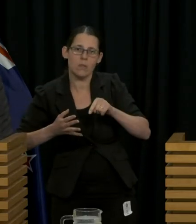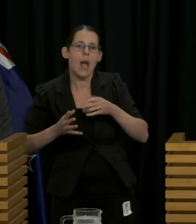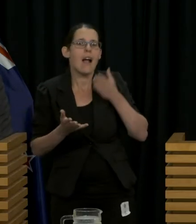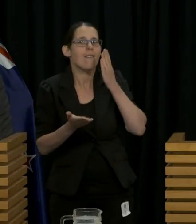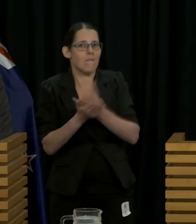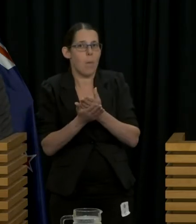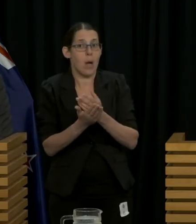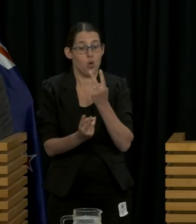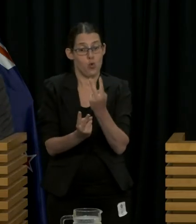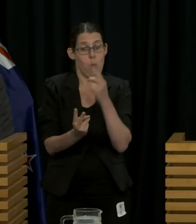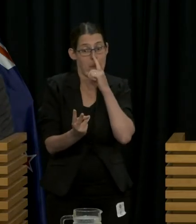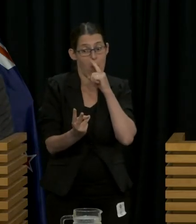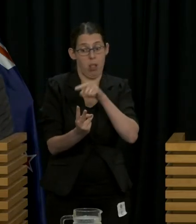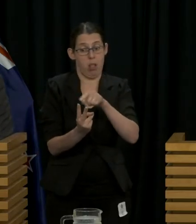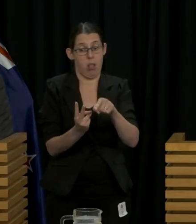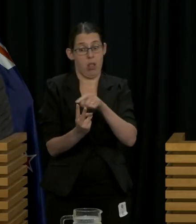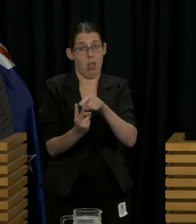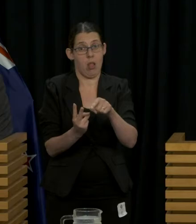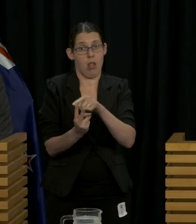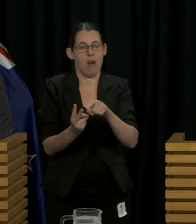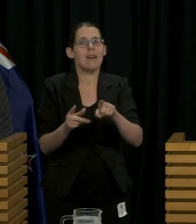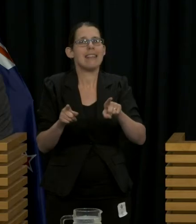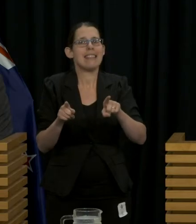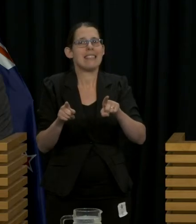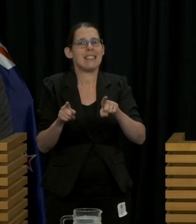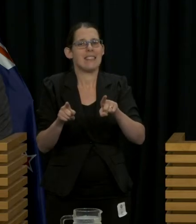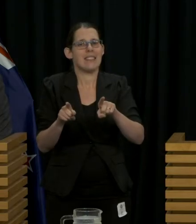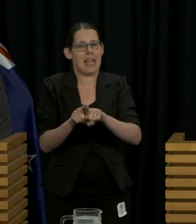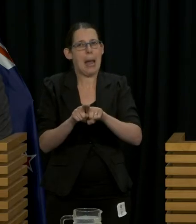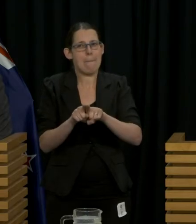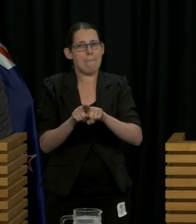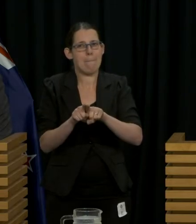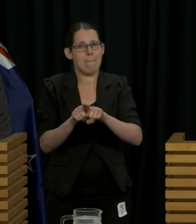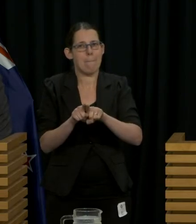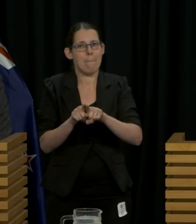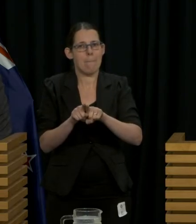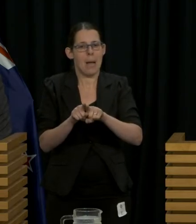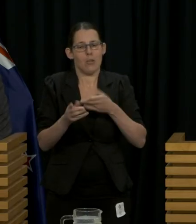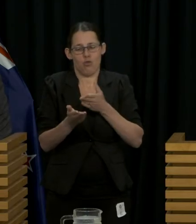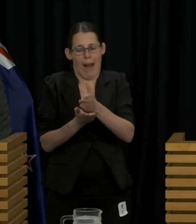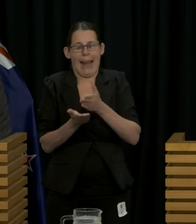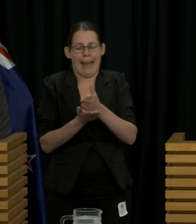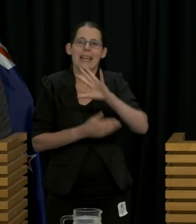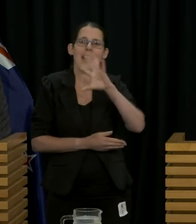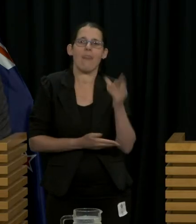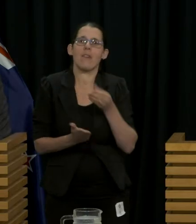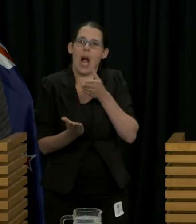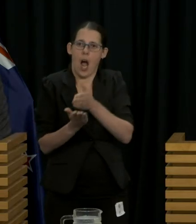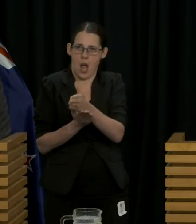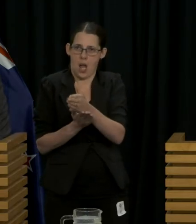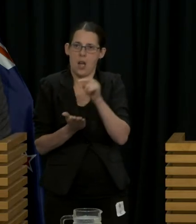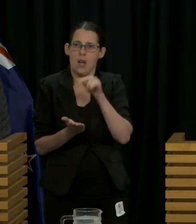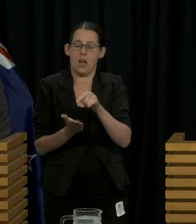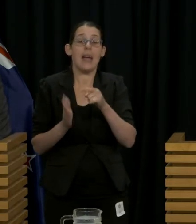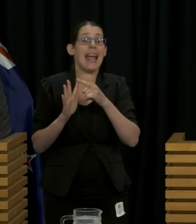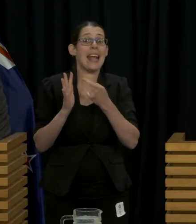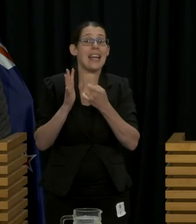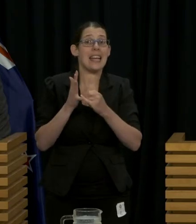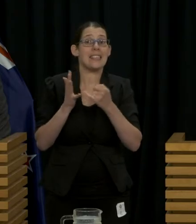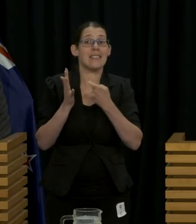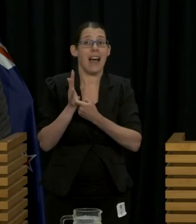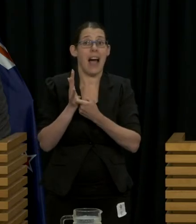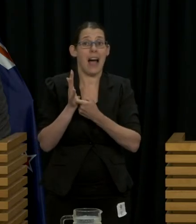people have the variant first identified in South Africa, and our ESR colleagues described the 4